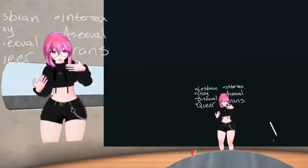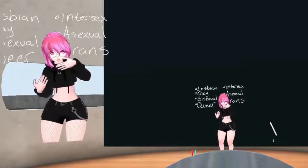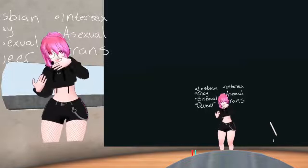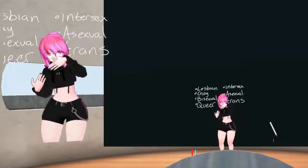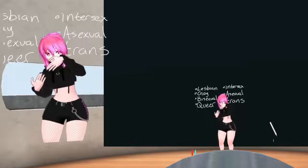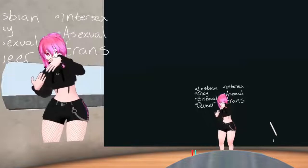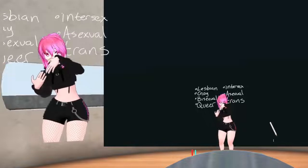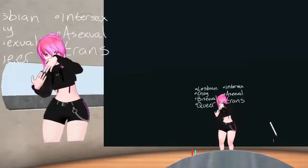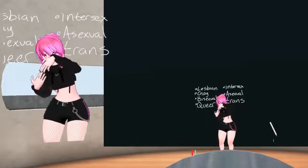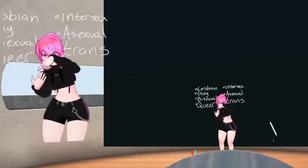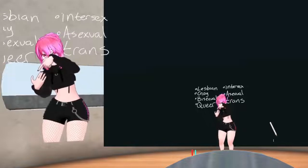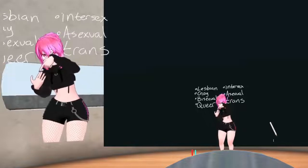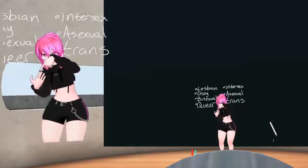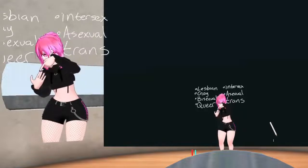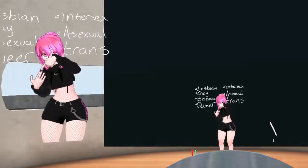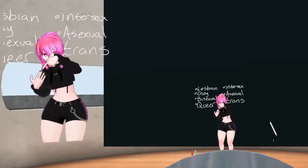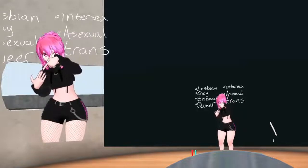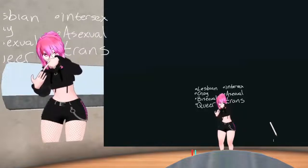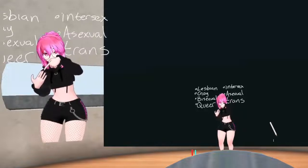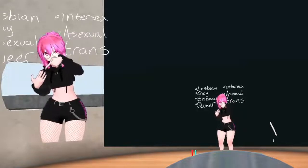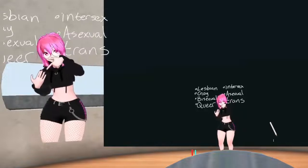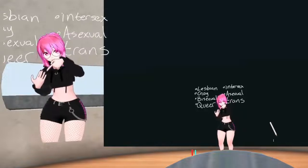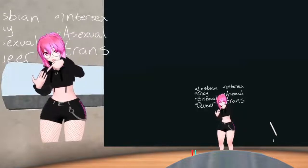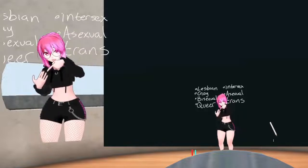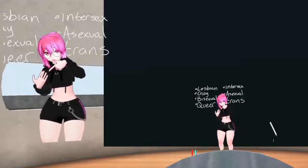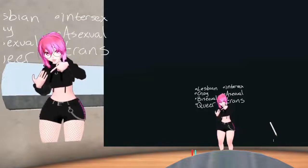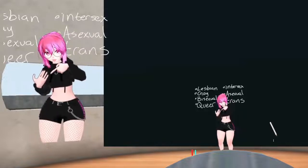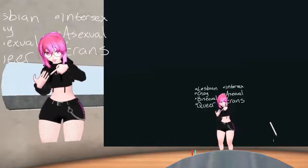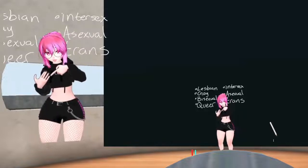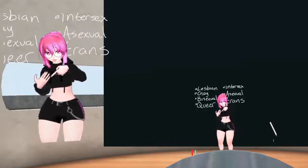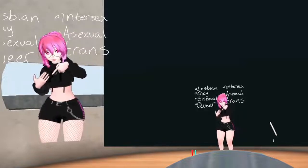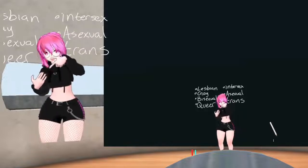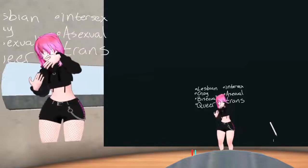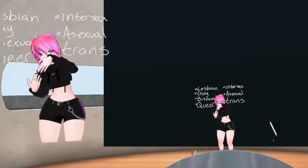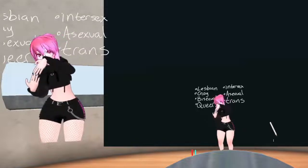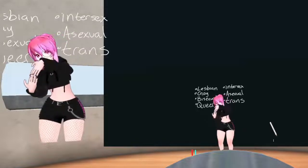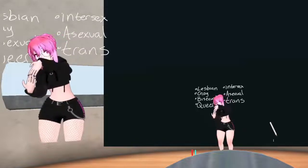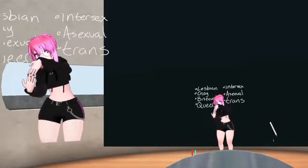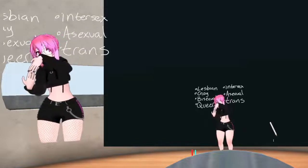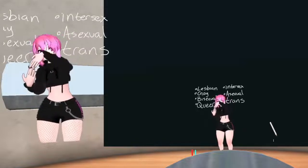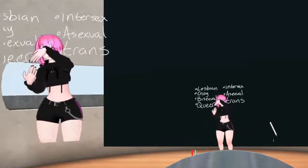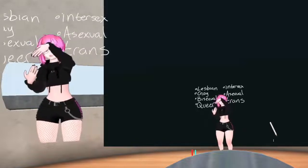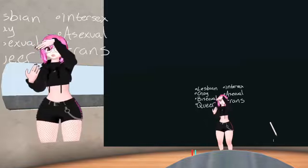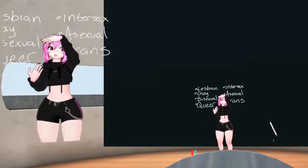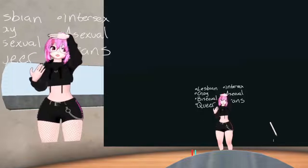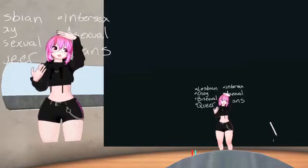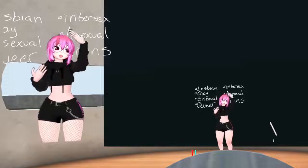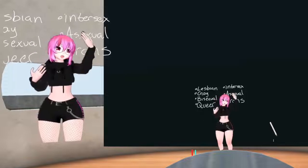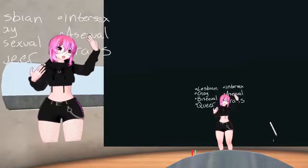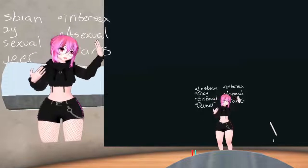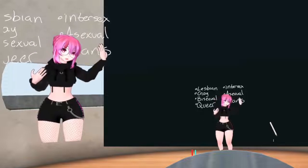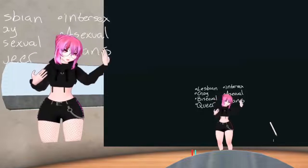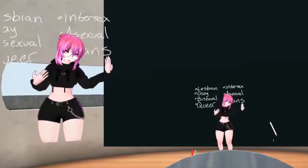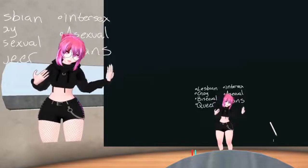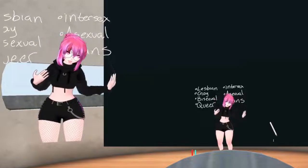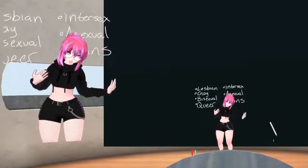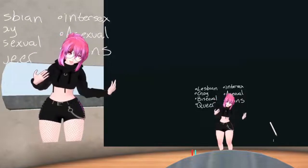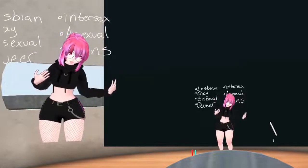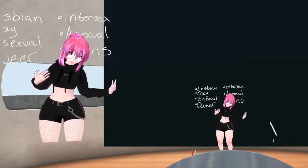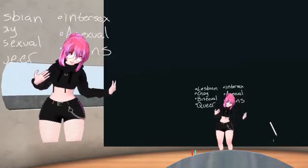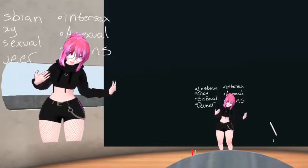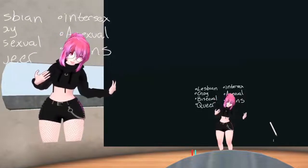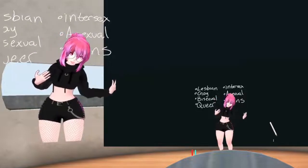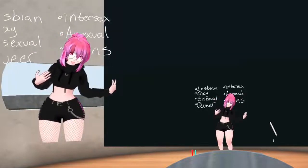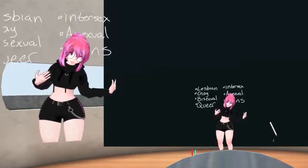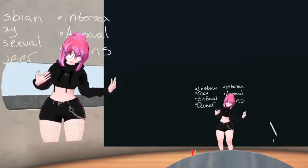Rainbow. Yeah. So you have each finger representing a different color stripe in the rainbow, and you're bridging out from the